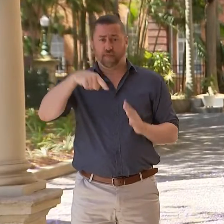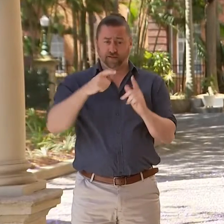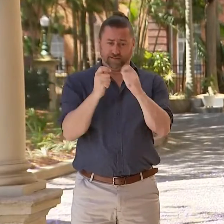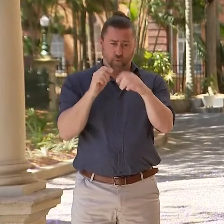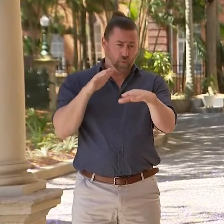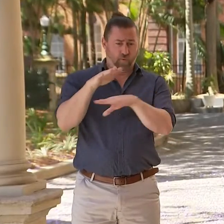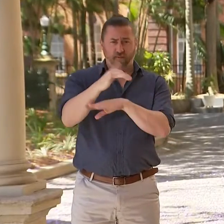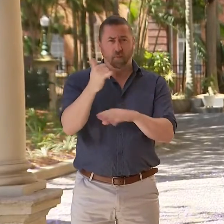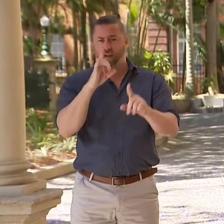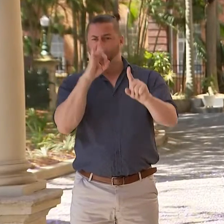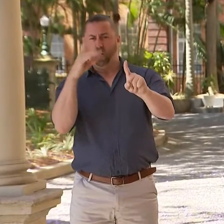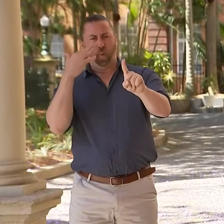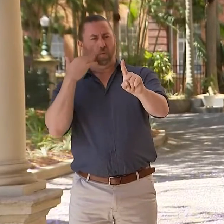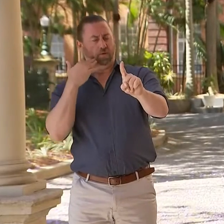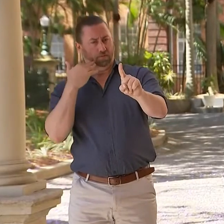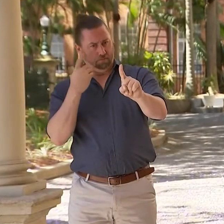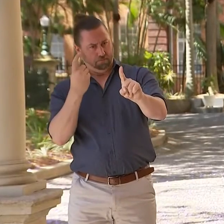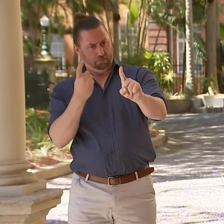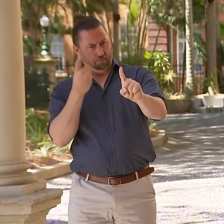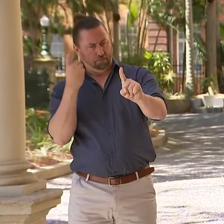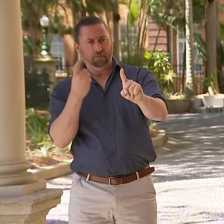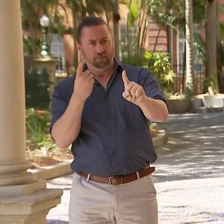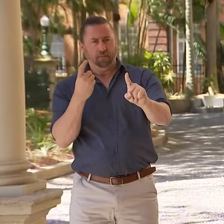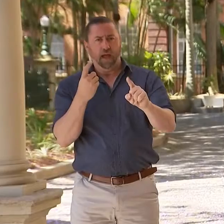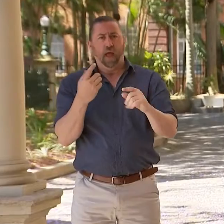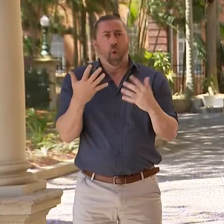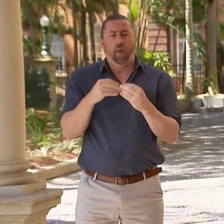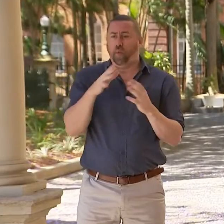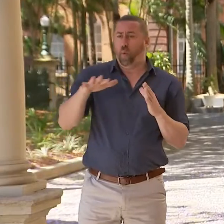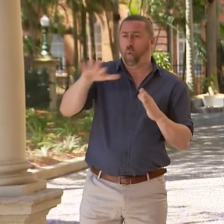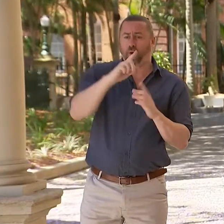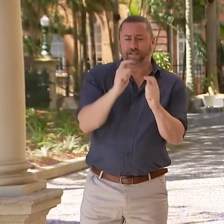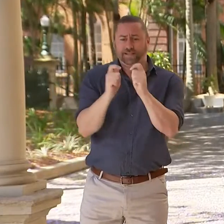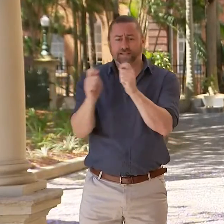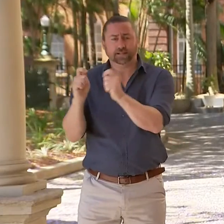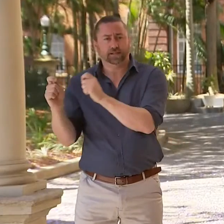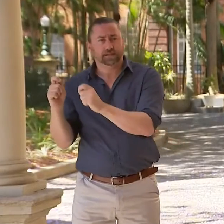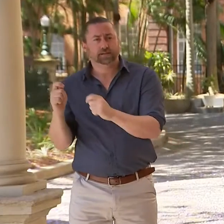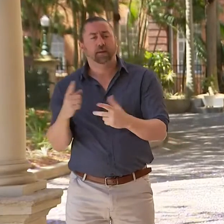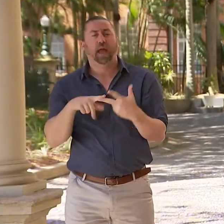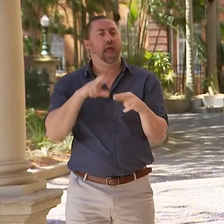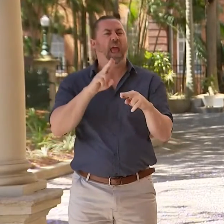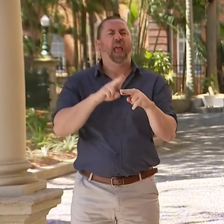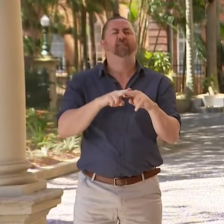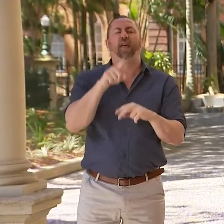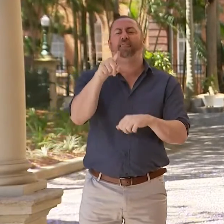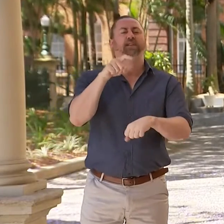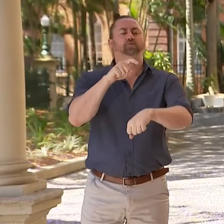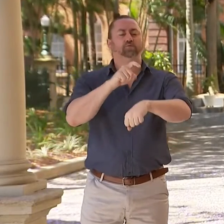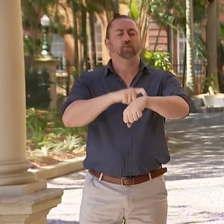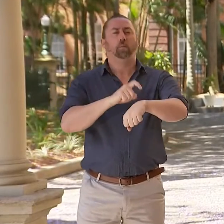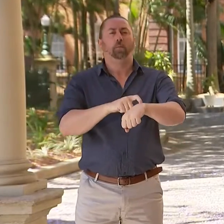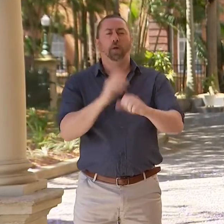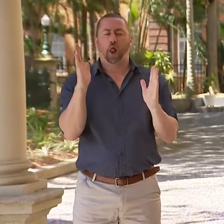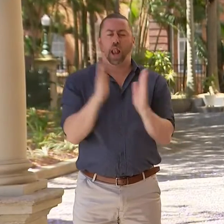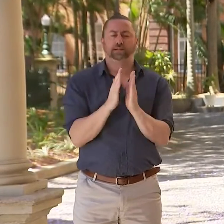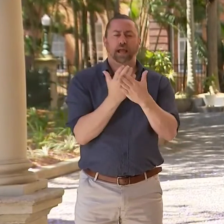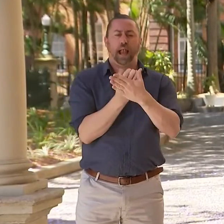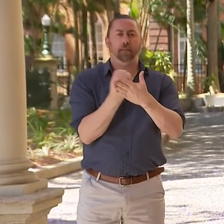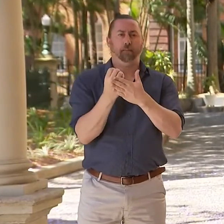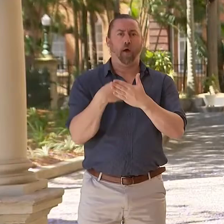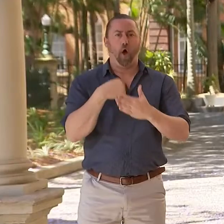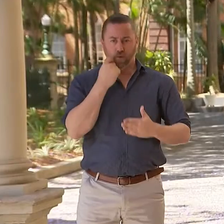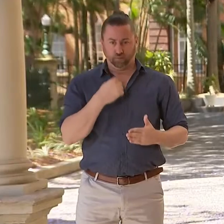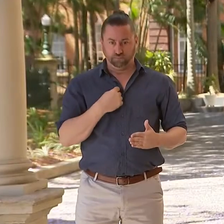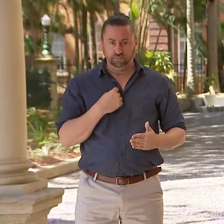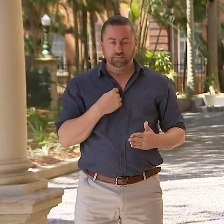this has happened at a time of increased testing. So if we hadn't have had all of that increased testing, I'd be more